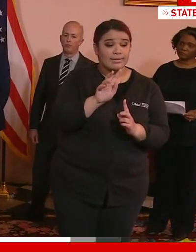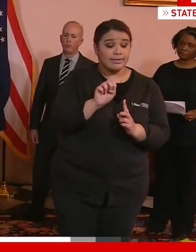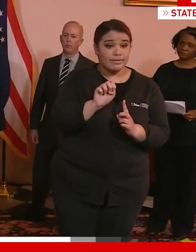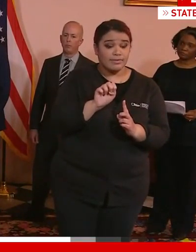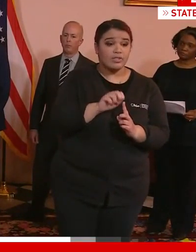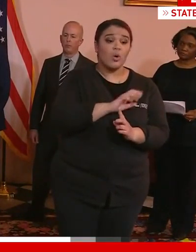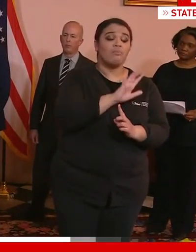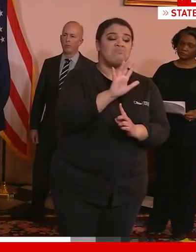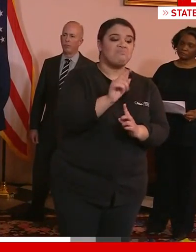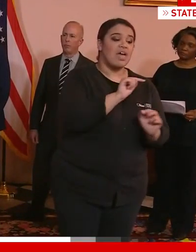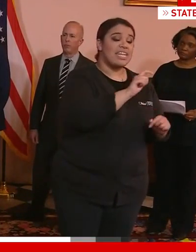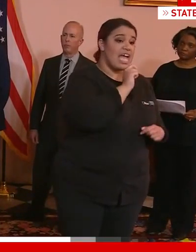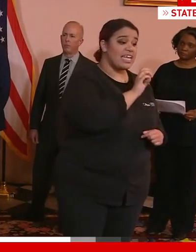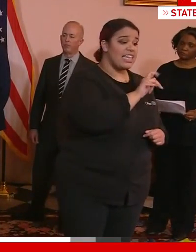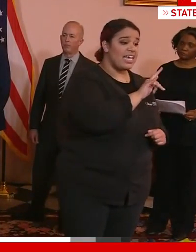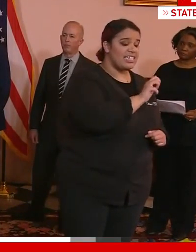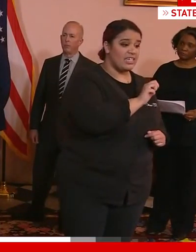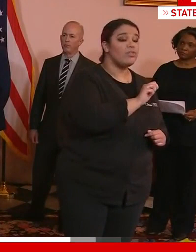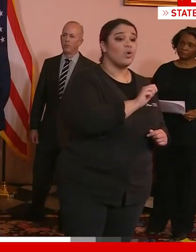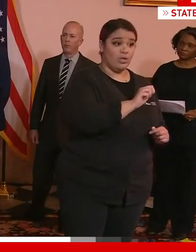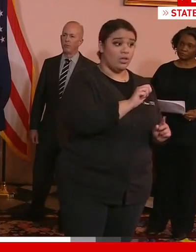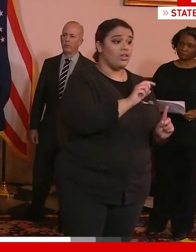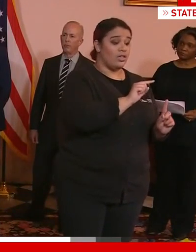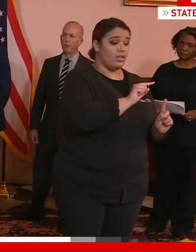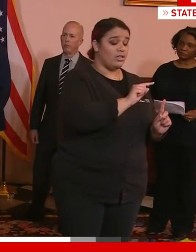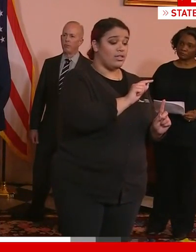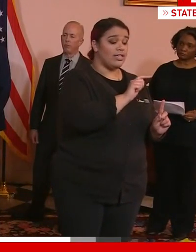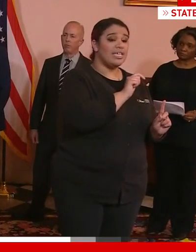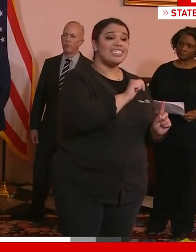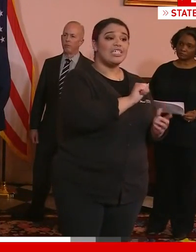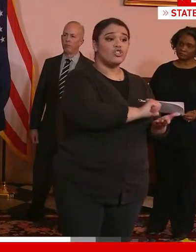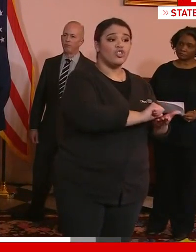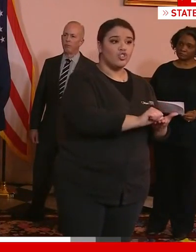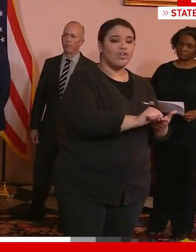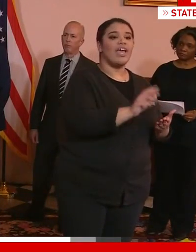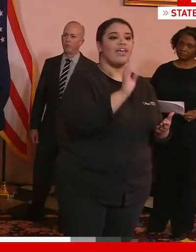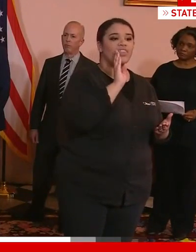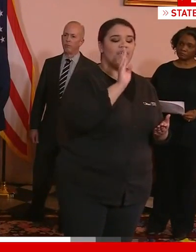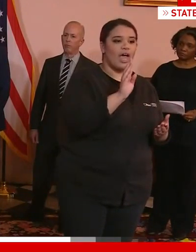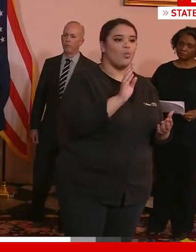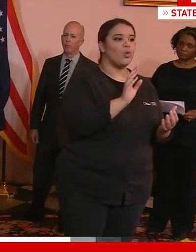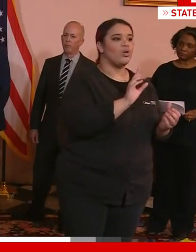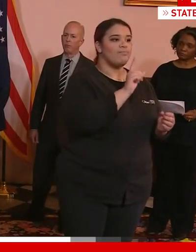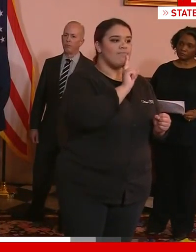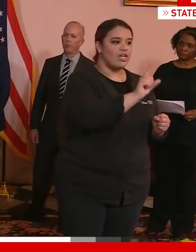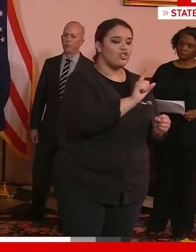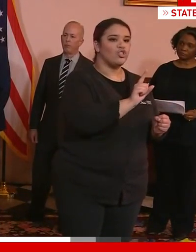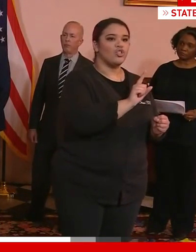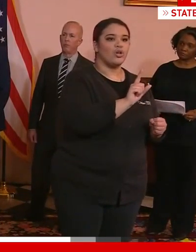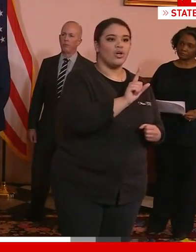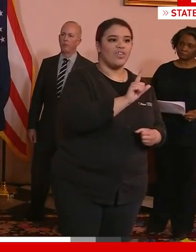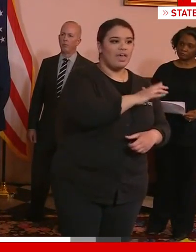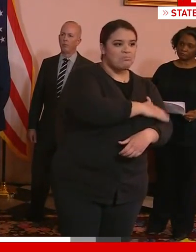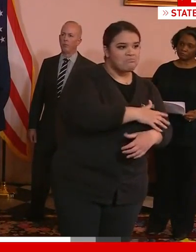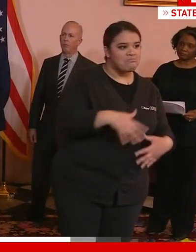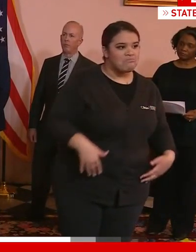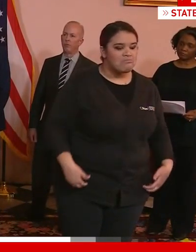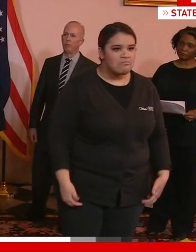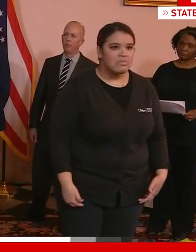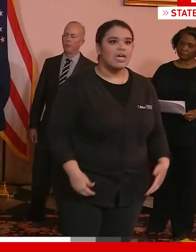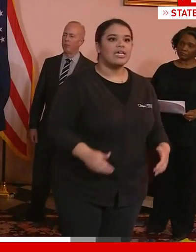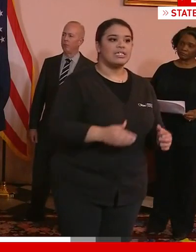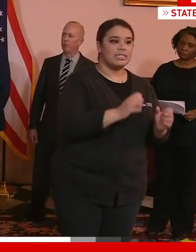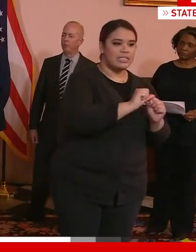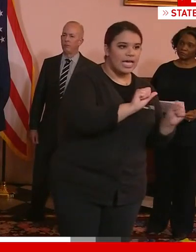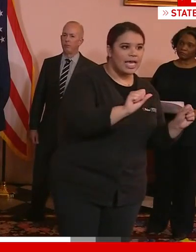life-saving, a surgery or a procedure that preserves the function of an organ or preserves a limb for a patient,